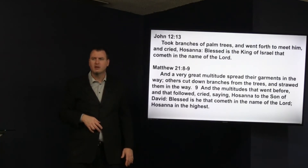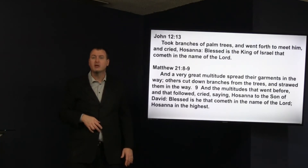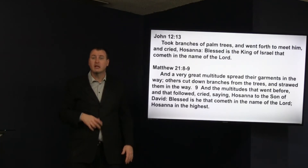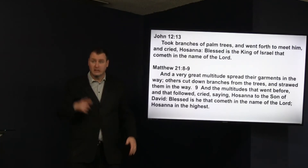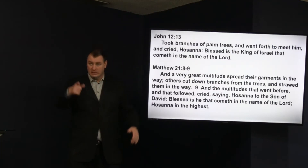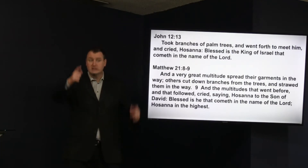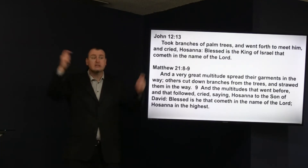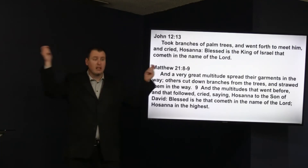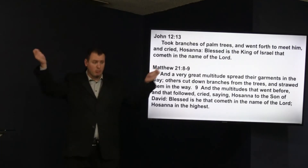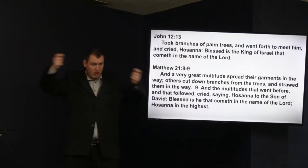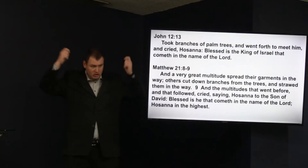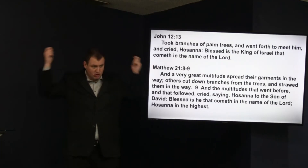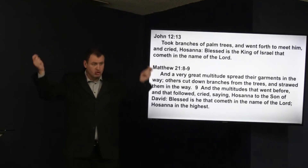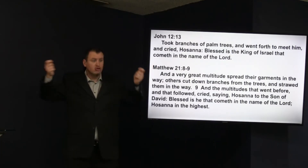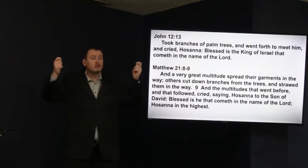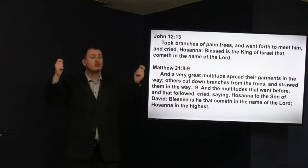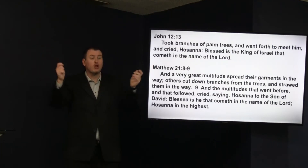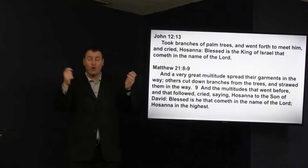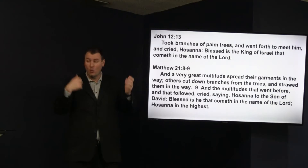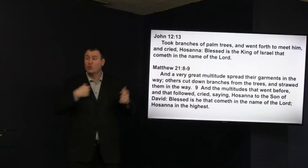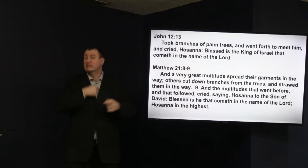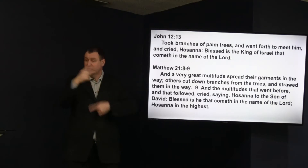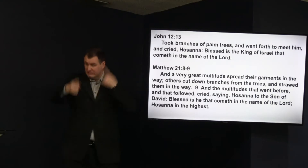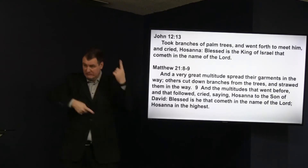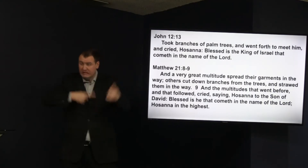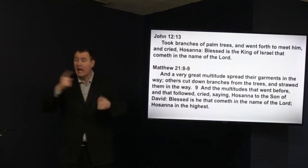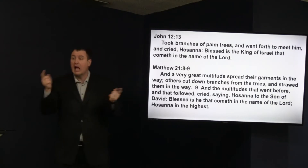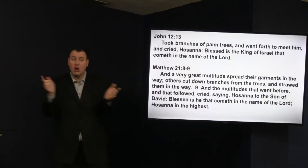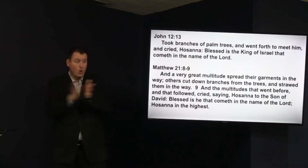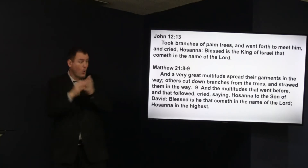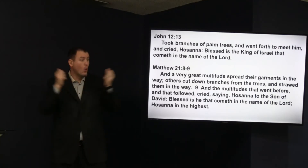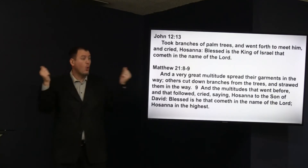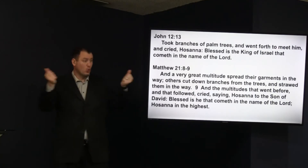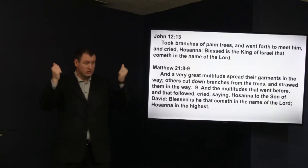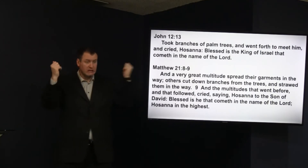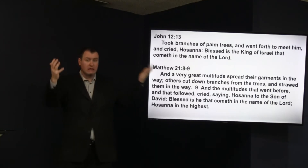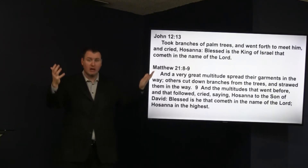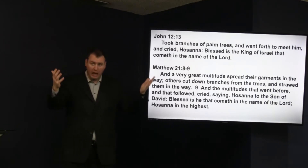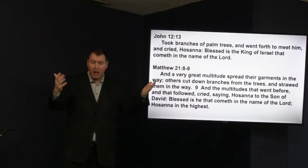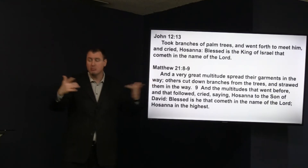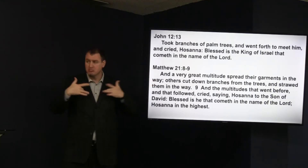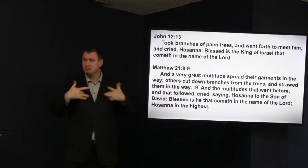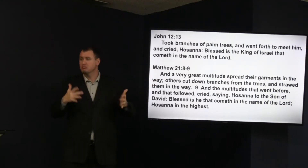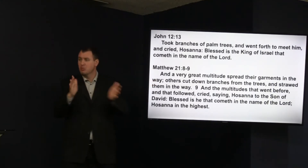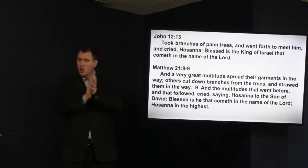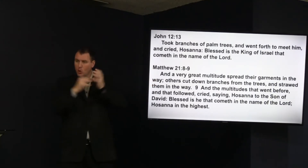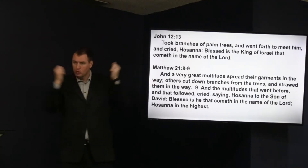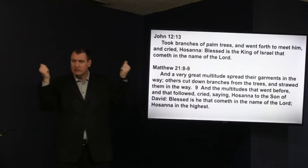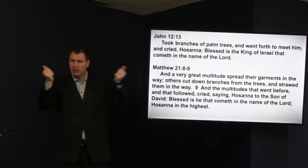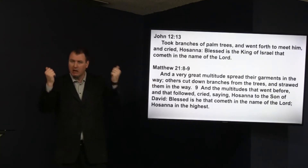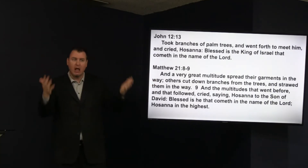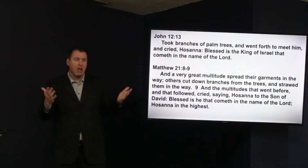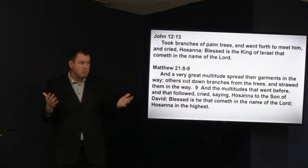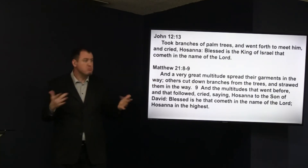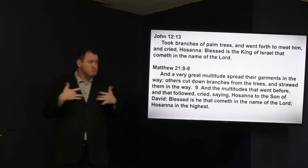does that mean? Celebration, right? We sign it like